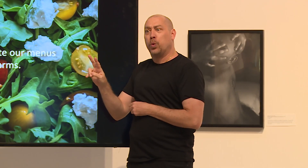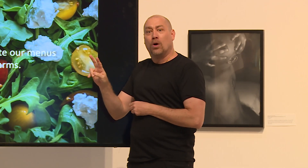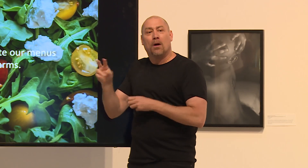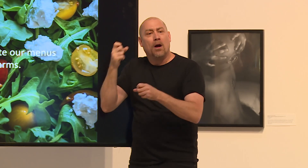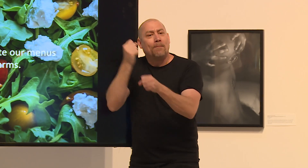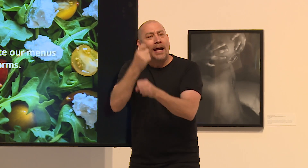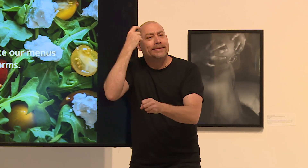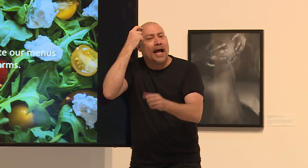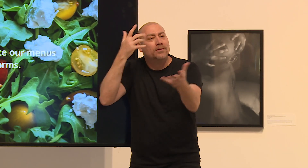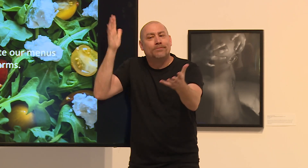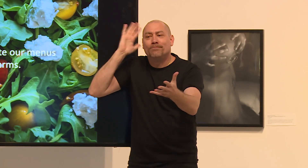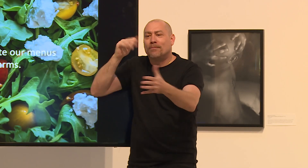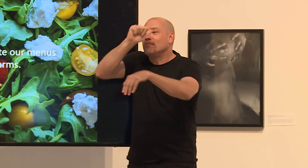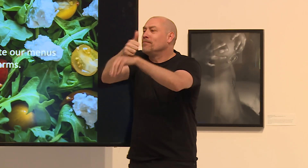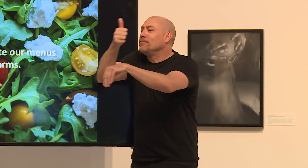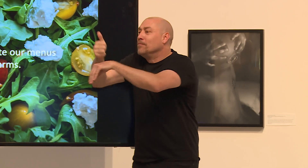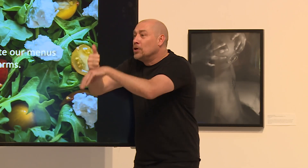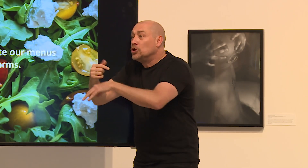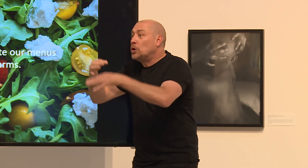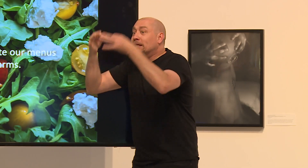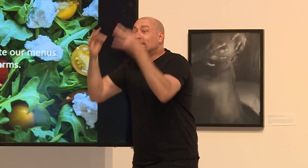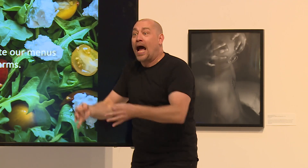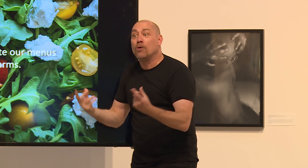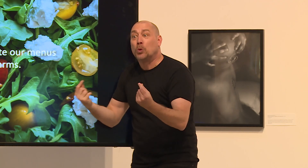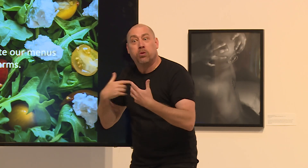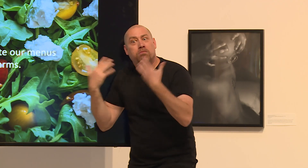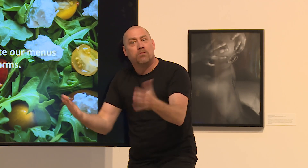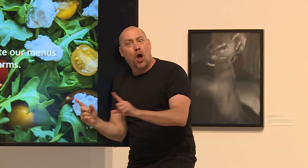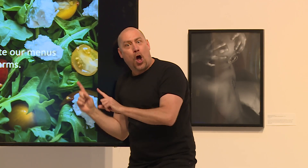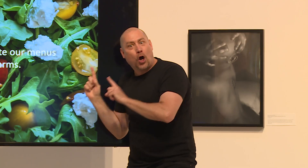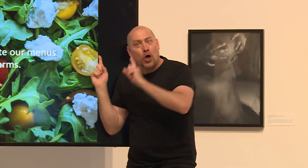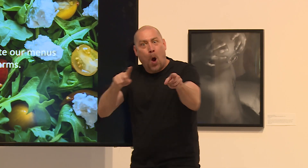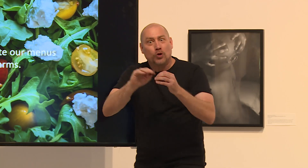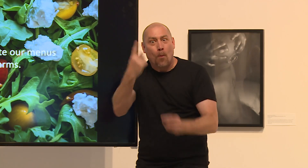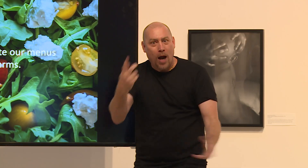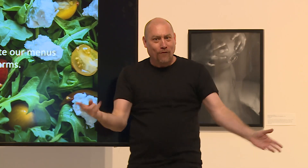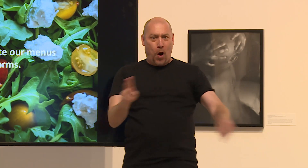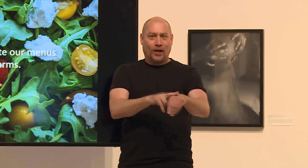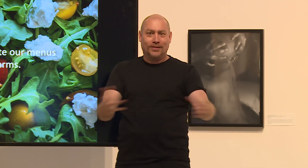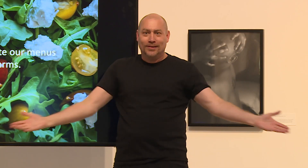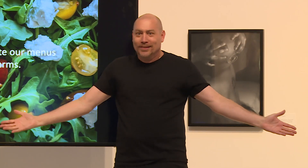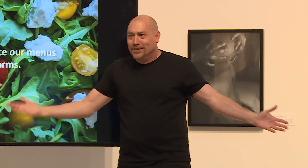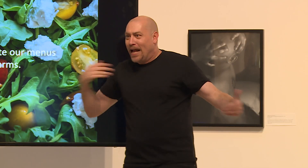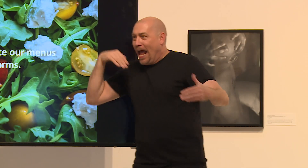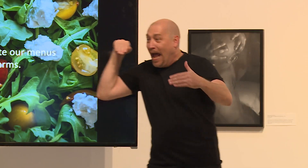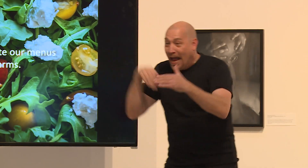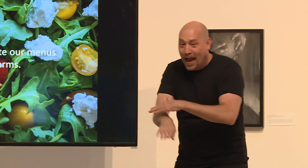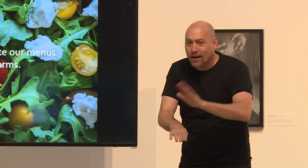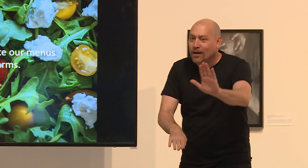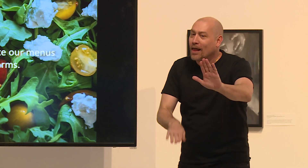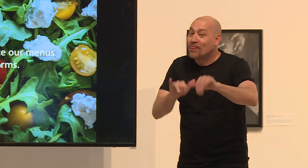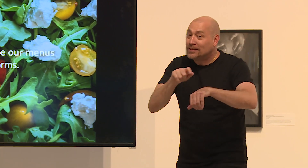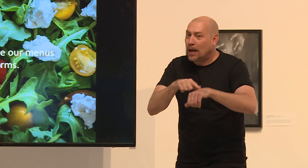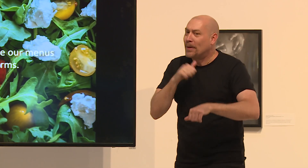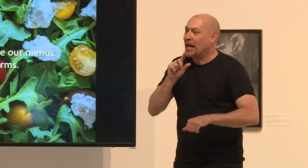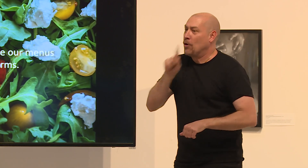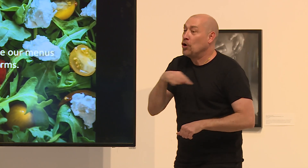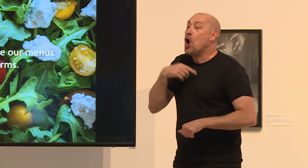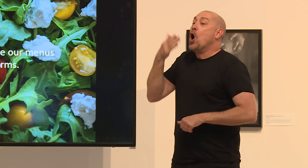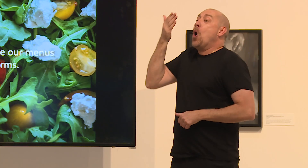You think about the structure of who's number one and who's number two. This is what you're going to see out there. And you don't always know what you're going to be ordering, but you